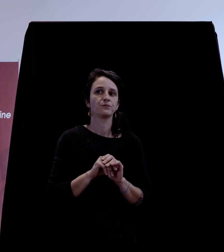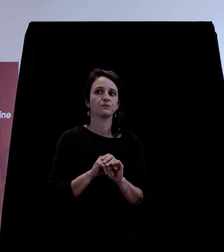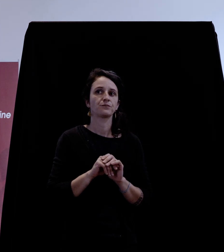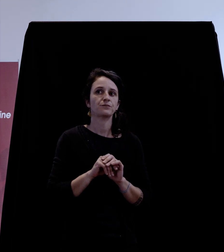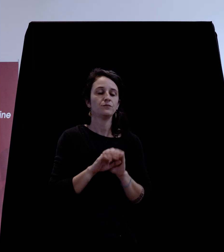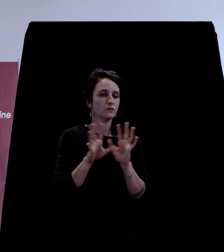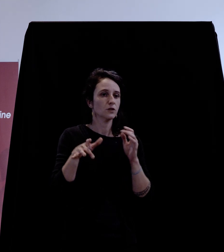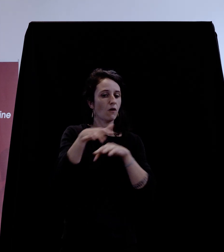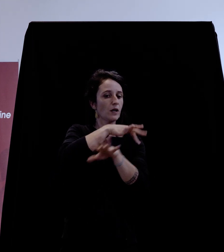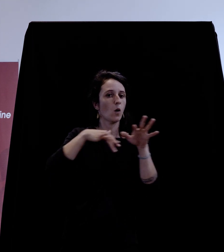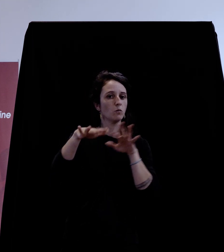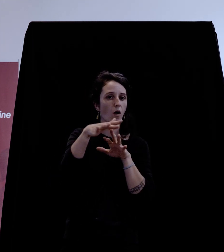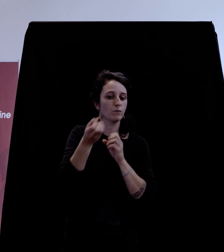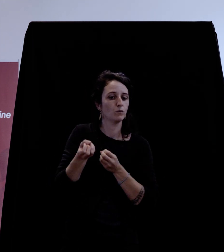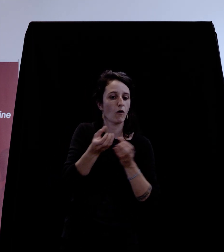Nope.